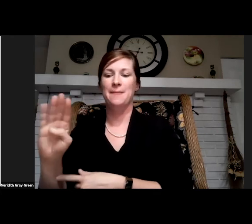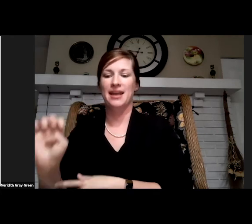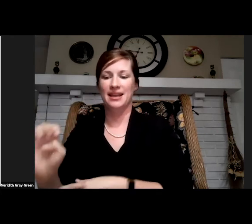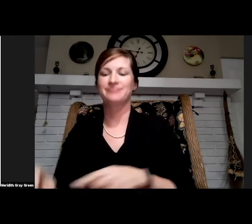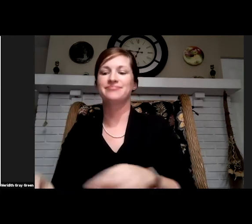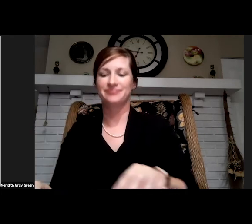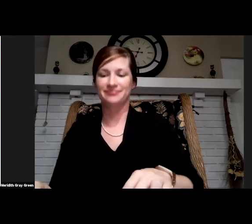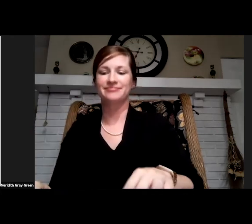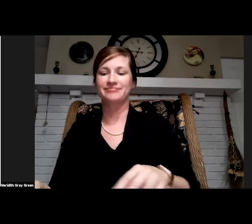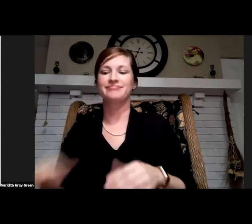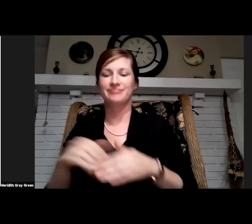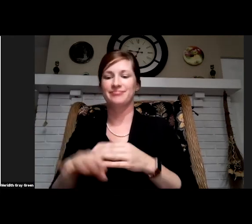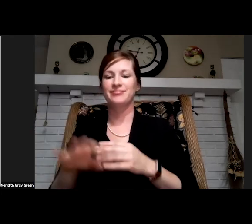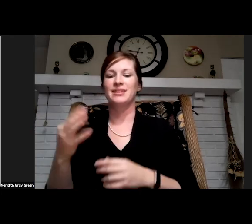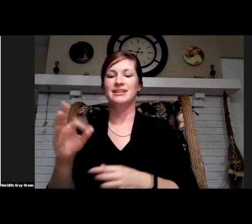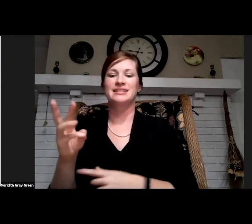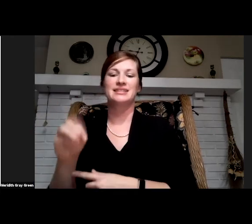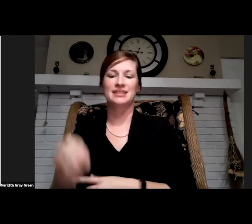Anishable, born in 1960.